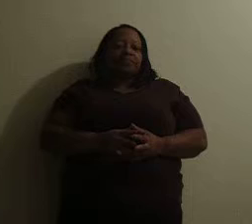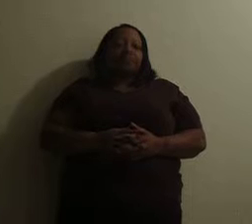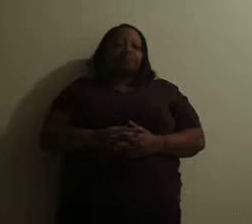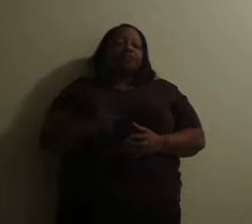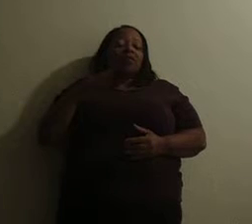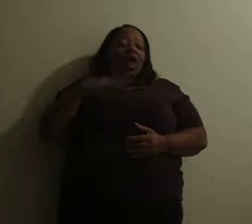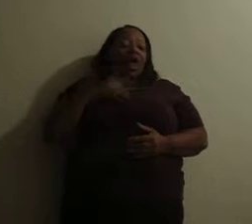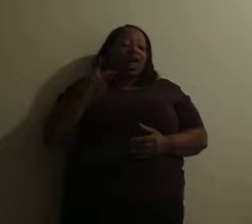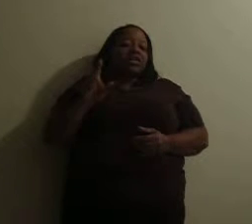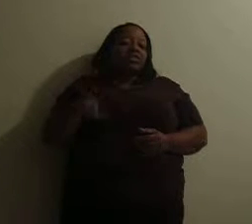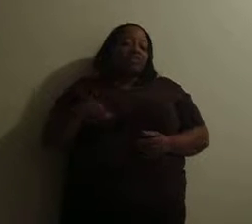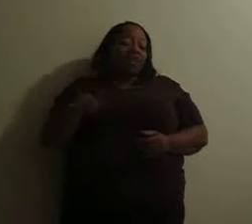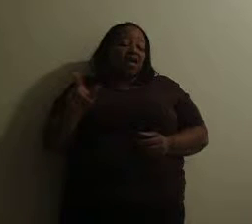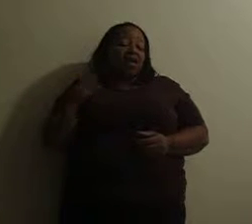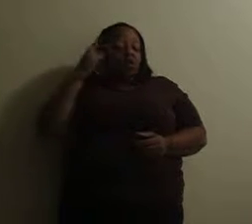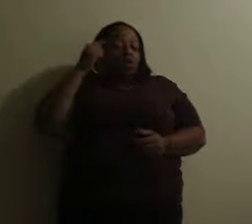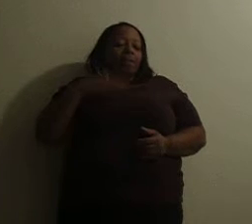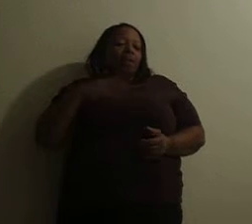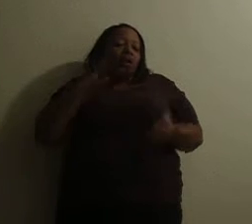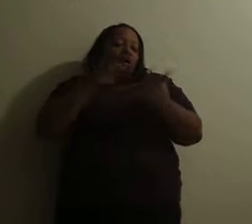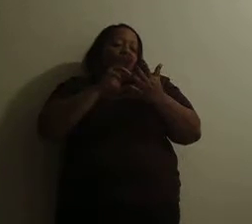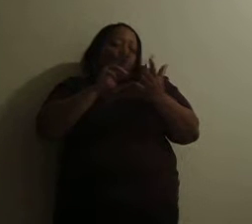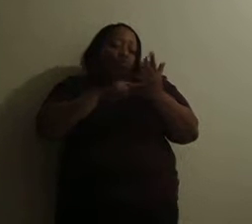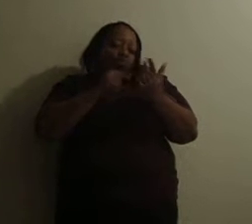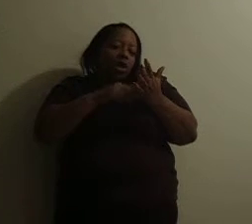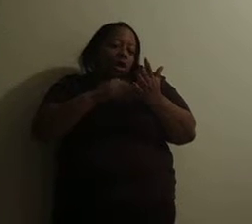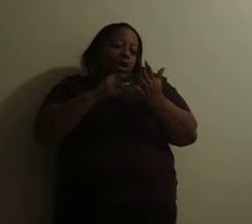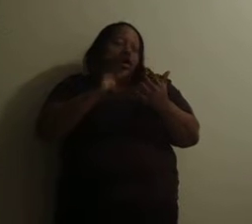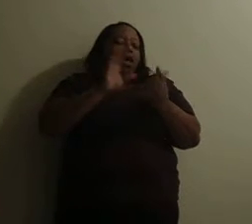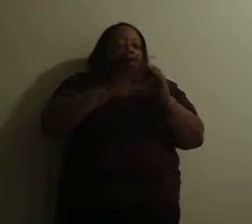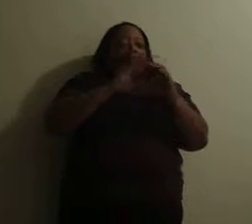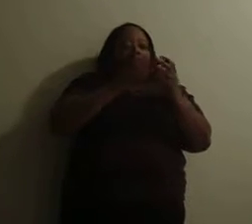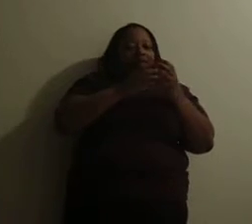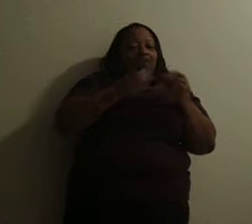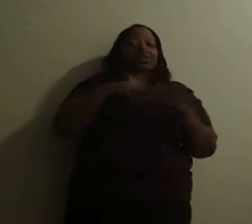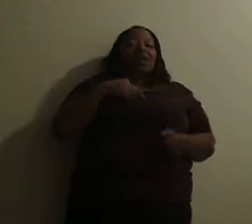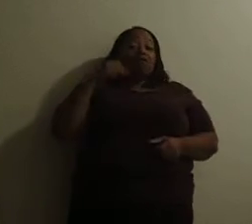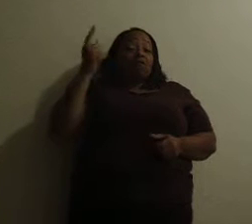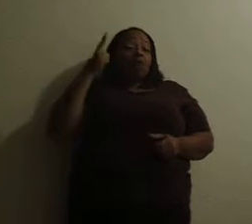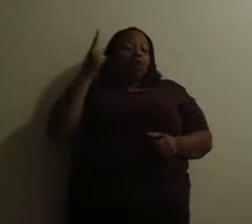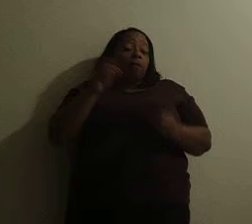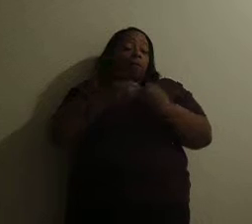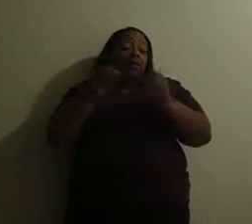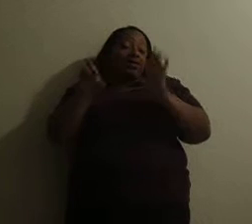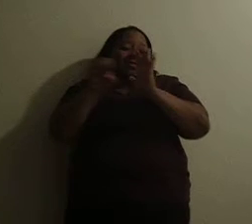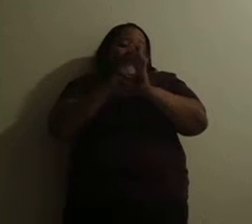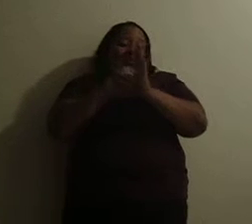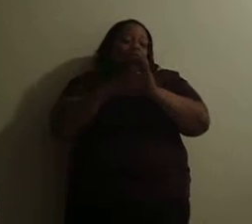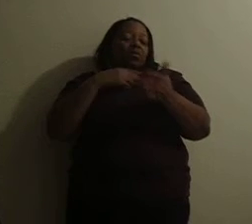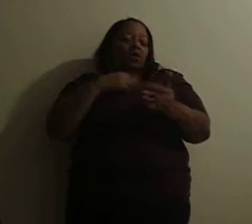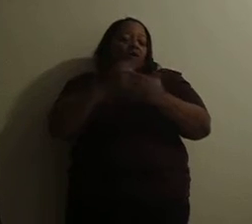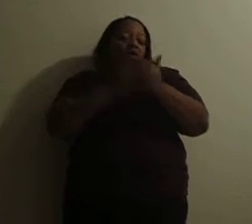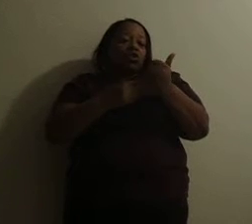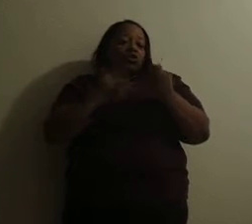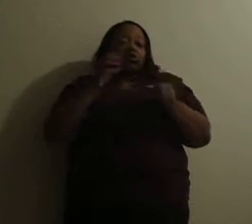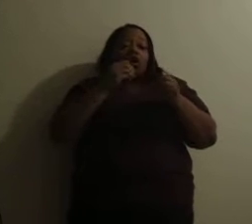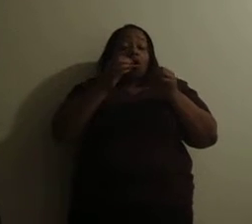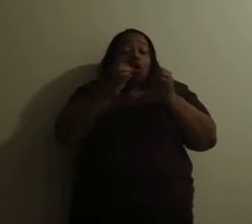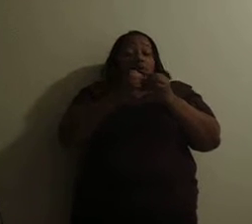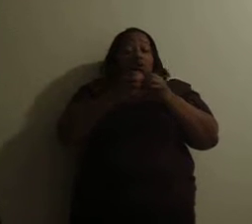I teach. And I have one more example that I use with a more advanced class. These tend to